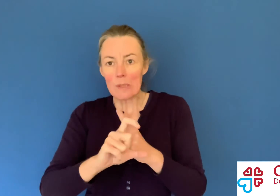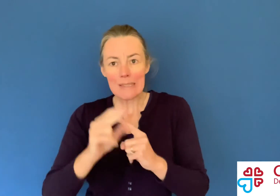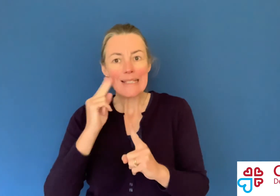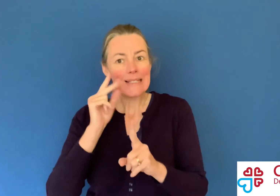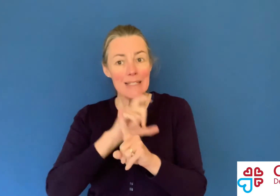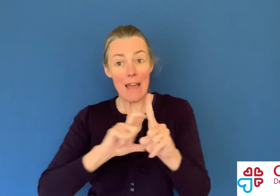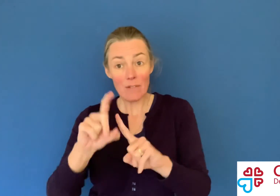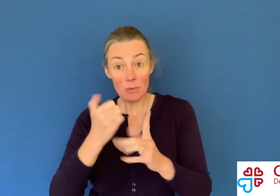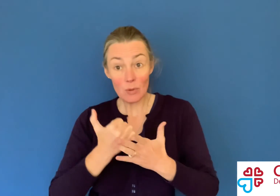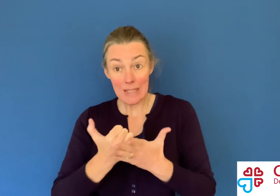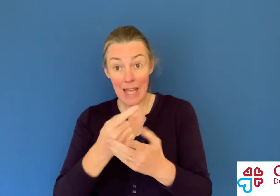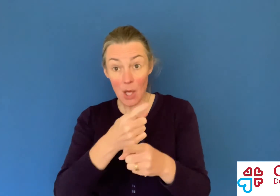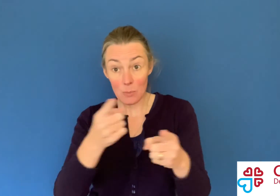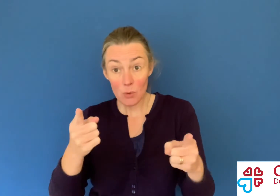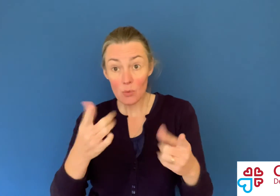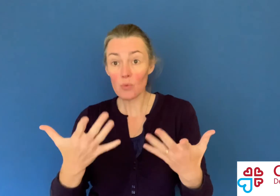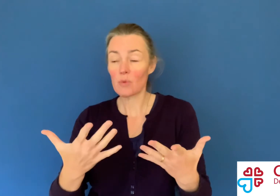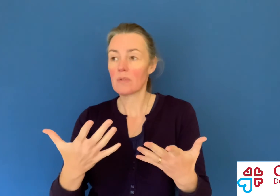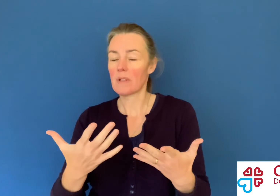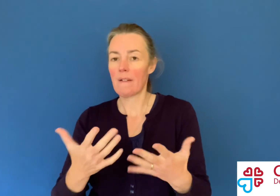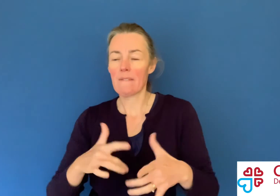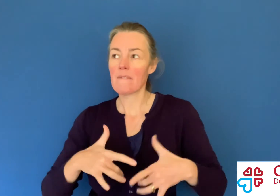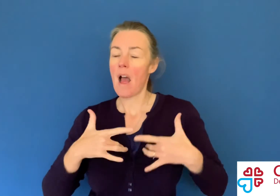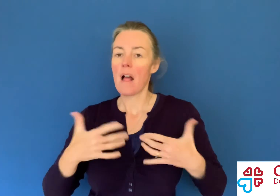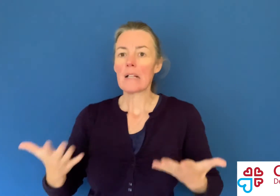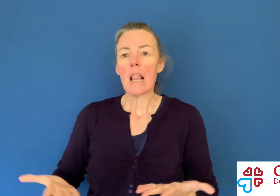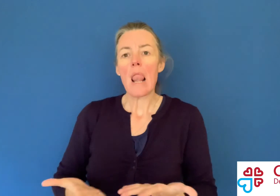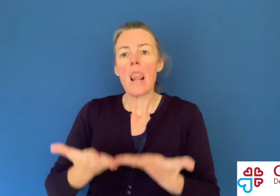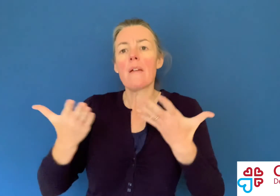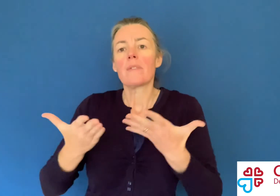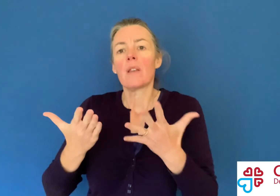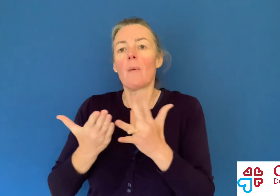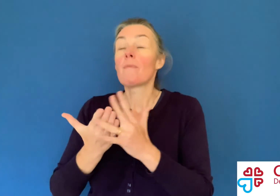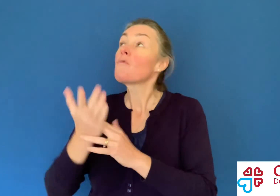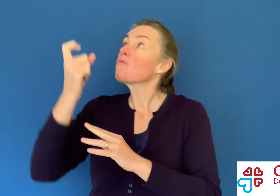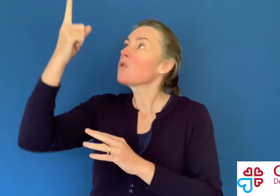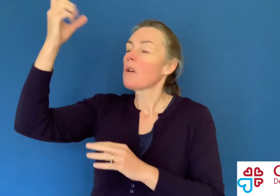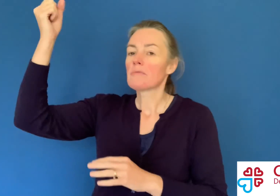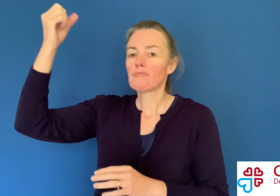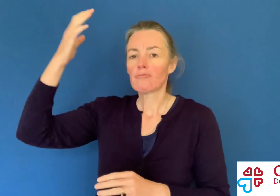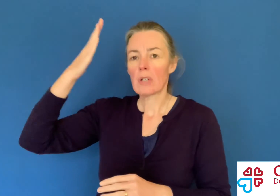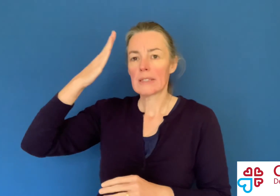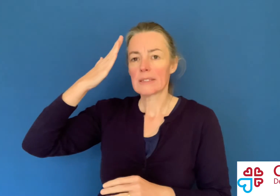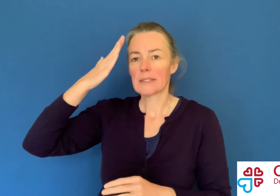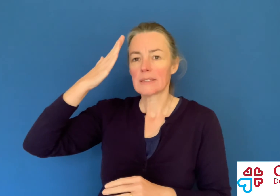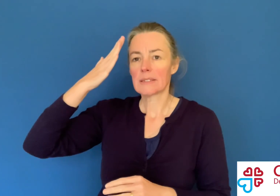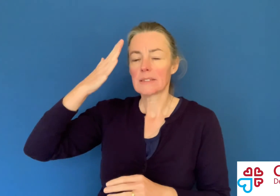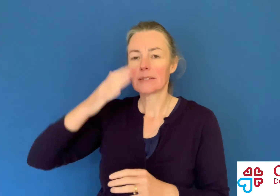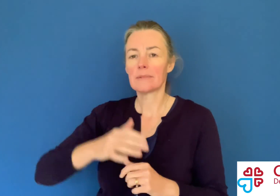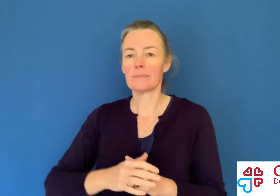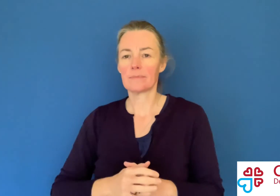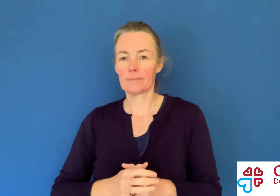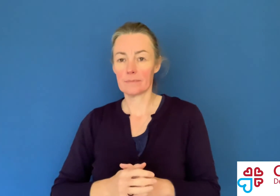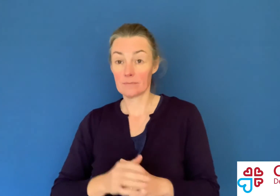Maybe the faith community you were part of, the deaf community, have they helped you? Have you felt lifted up by God's grace?